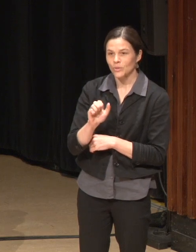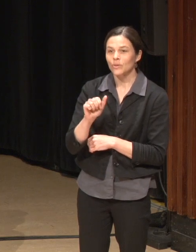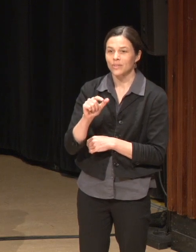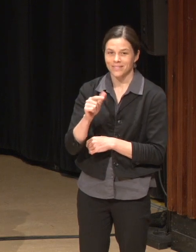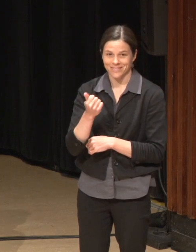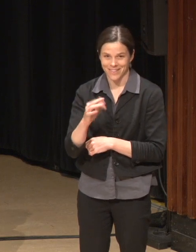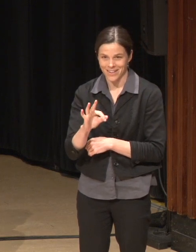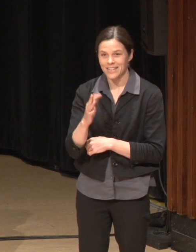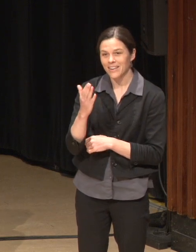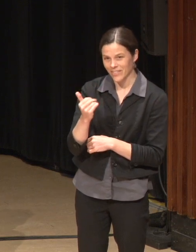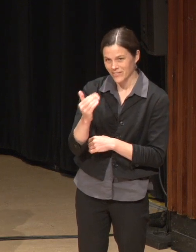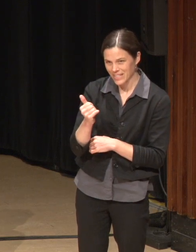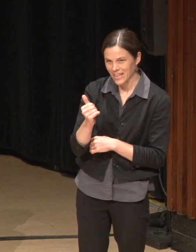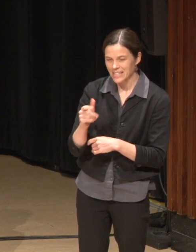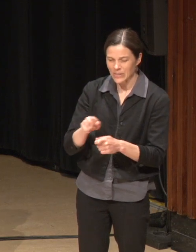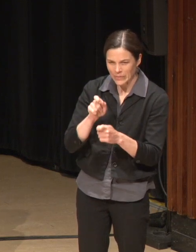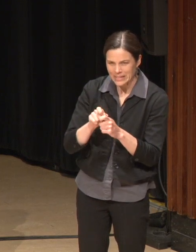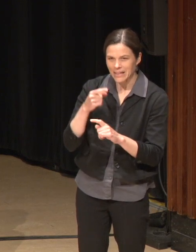Thank you.